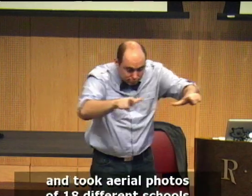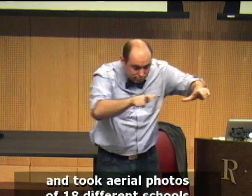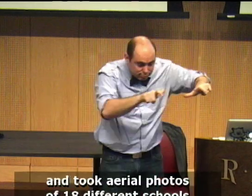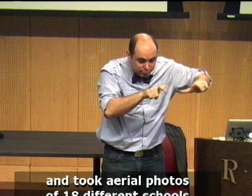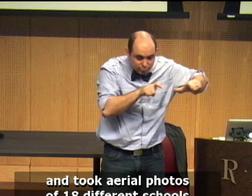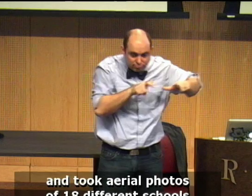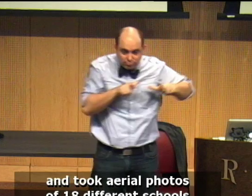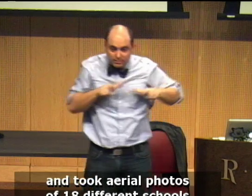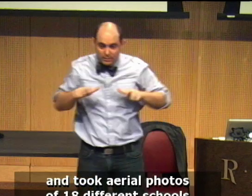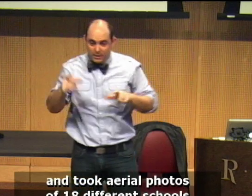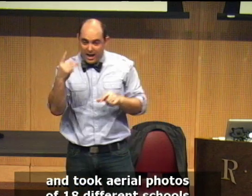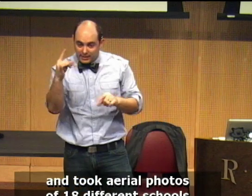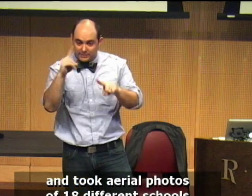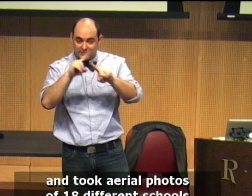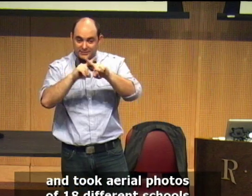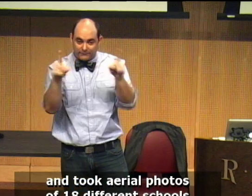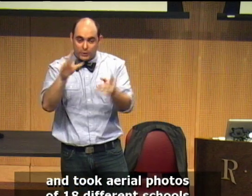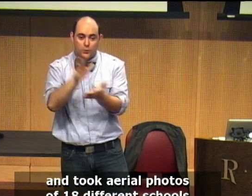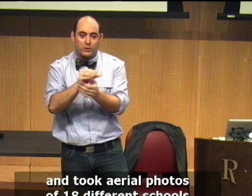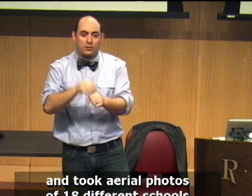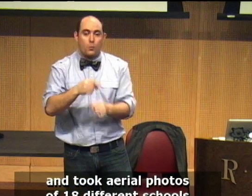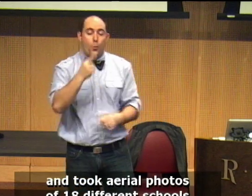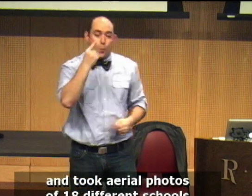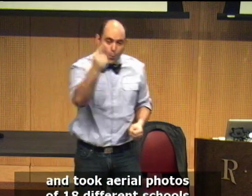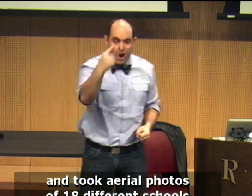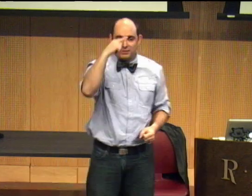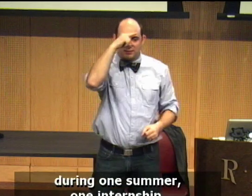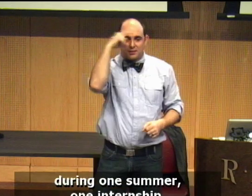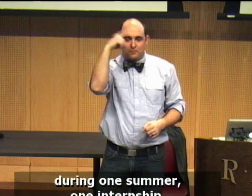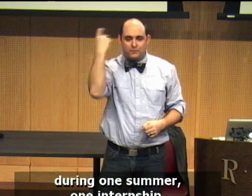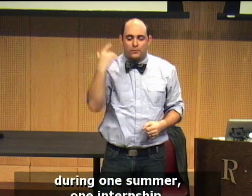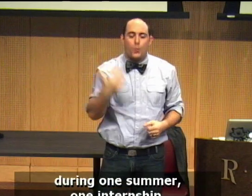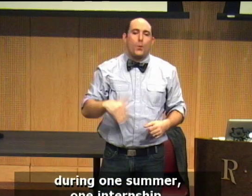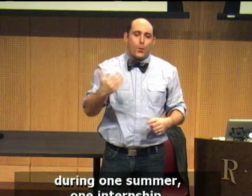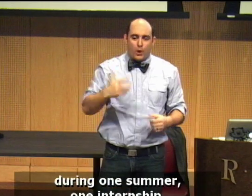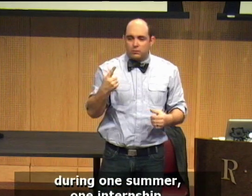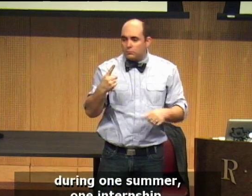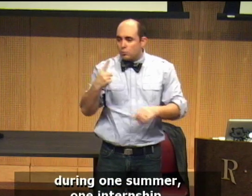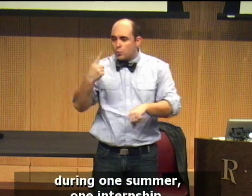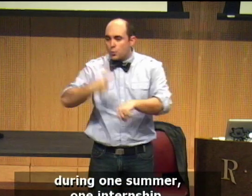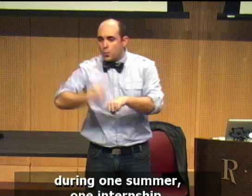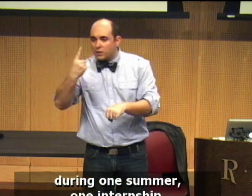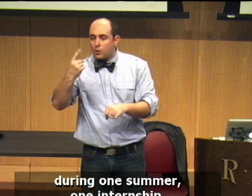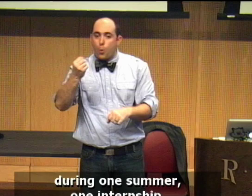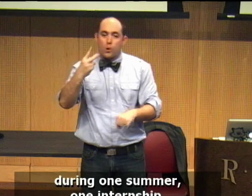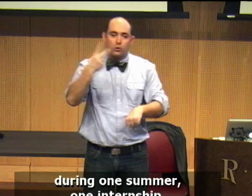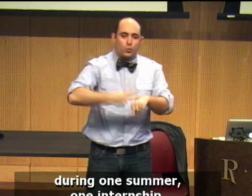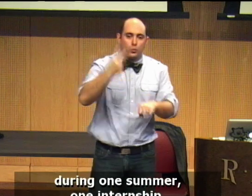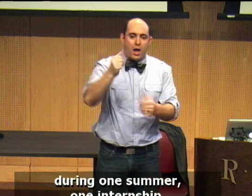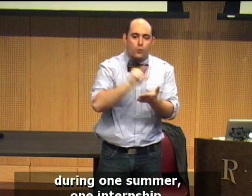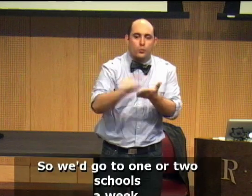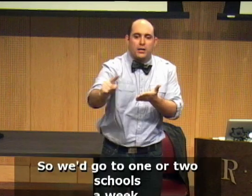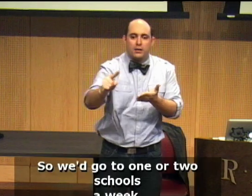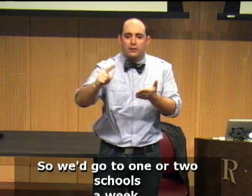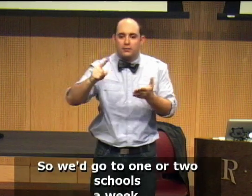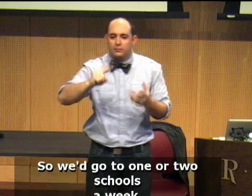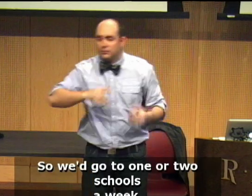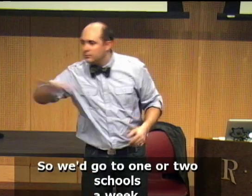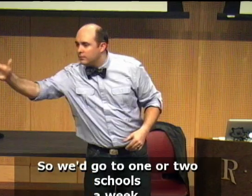took aerial photos of 18 different schools during one summer, one internship. So we'd go to 1 or